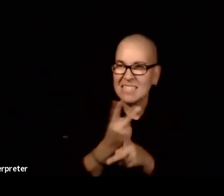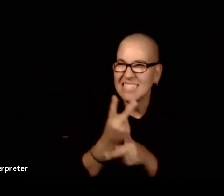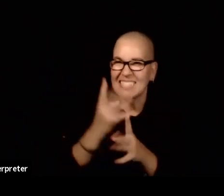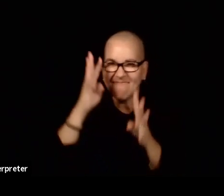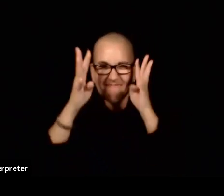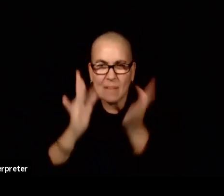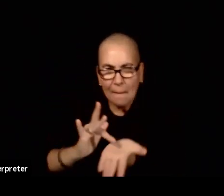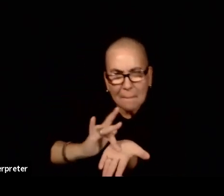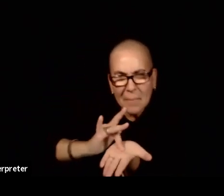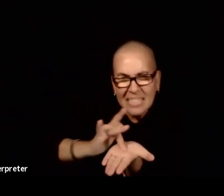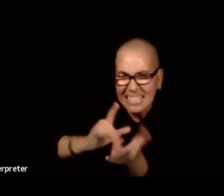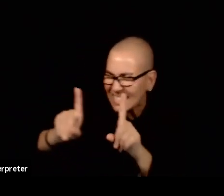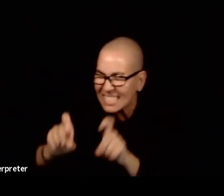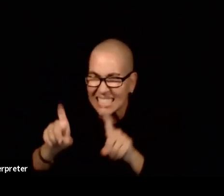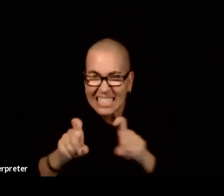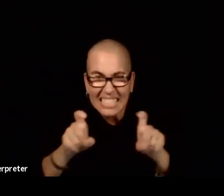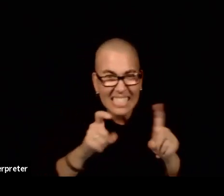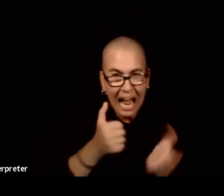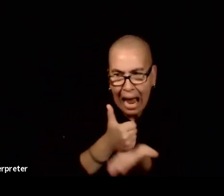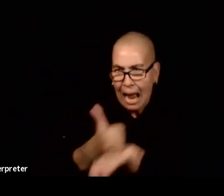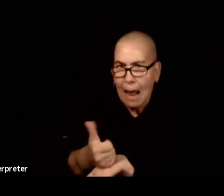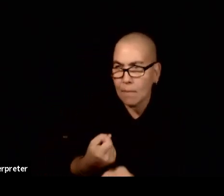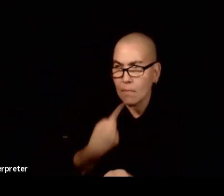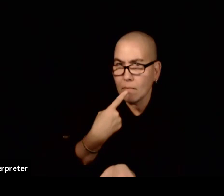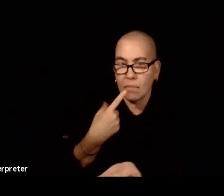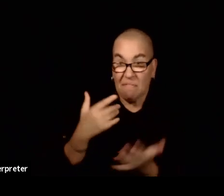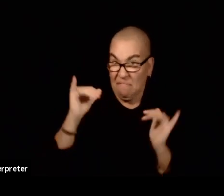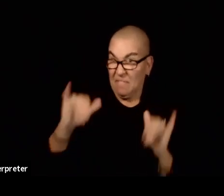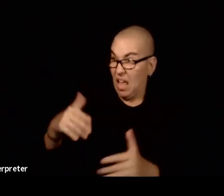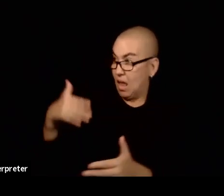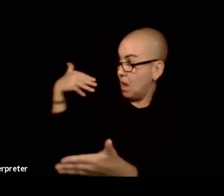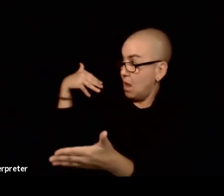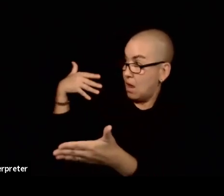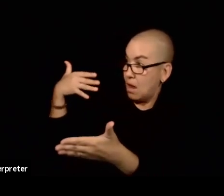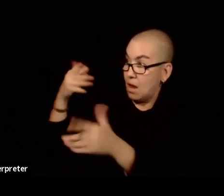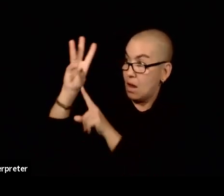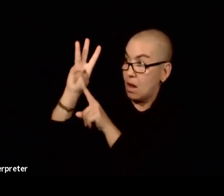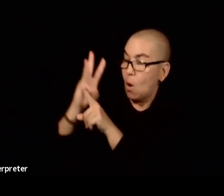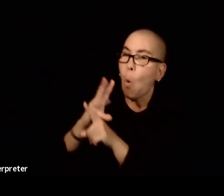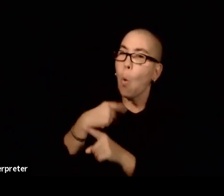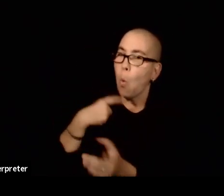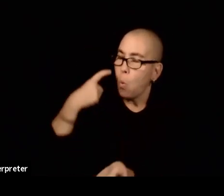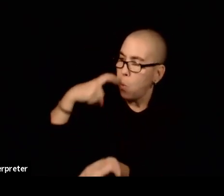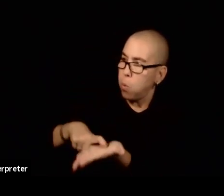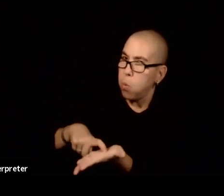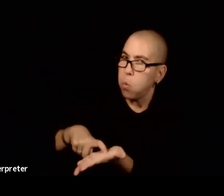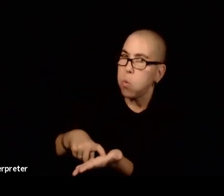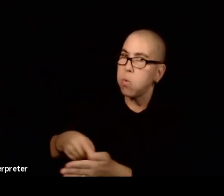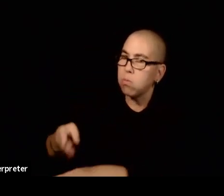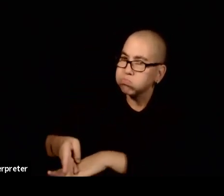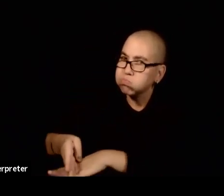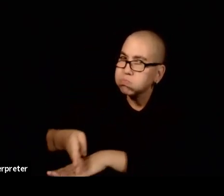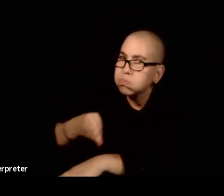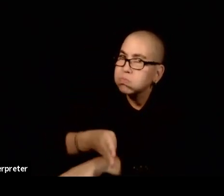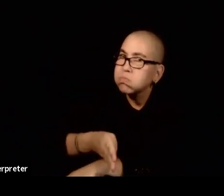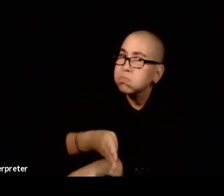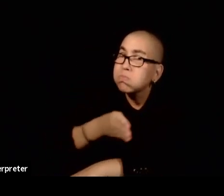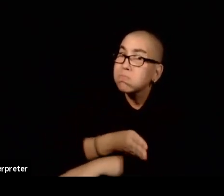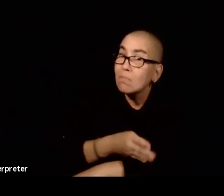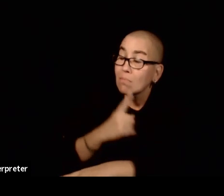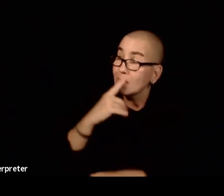significant improvement in patient outcomes. And this is all in 6 months. There are 3 or more large clinical trials